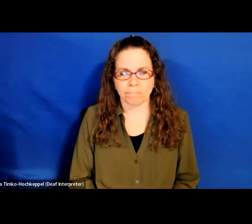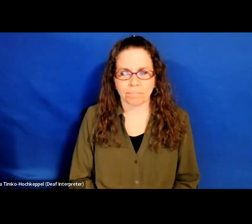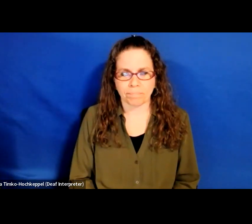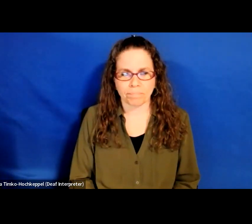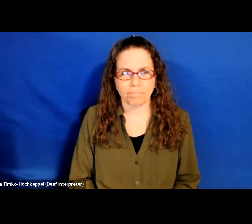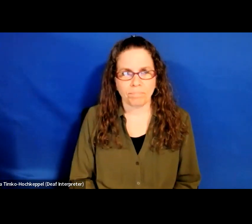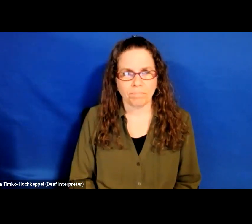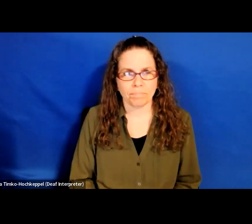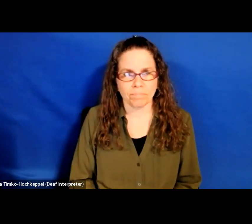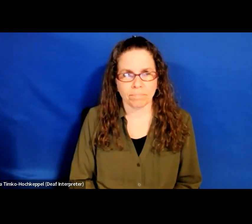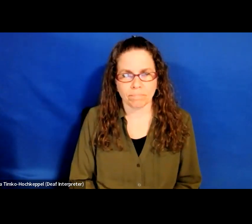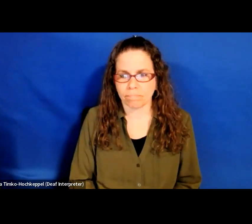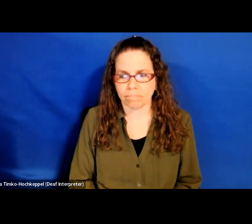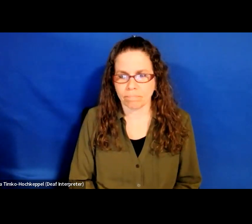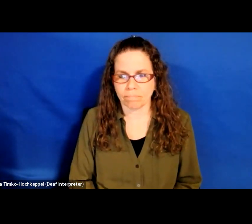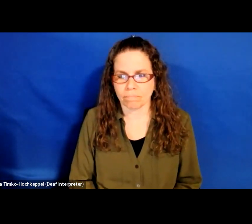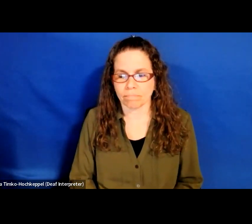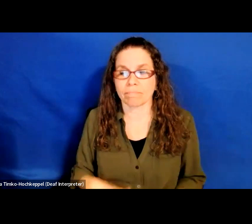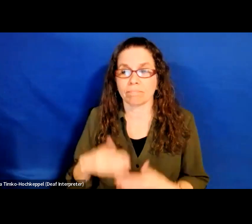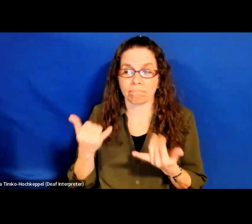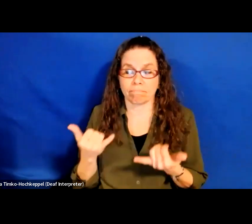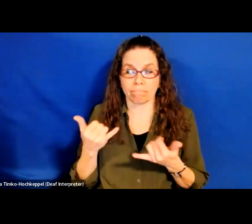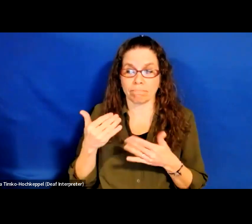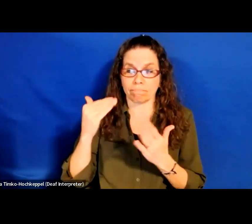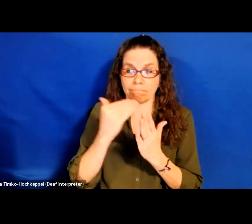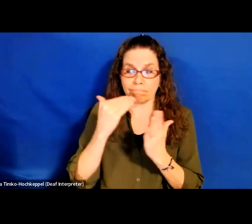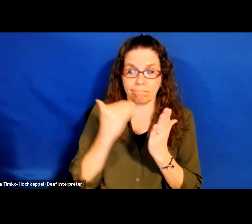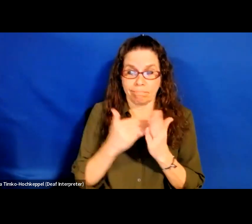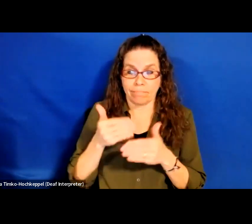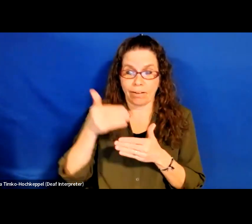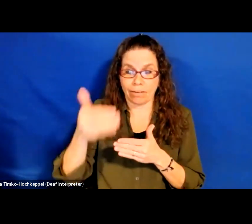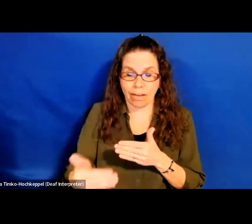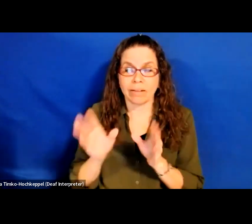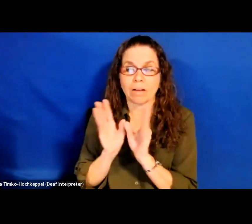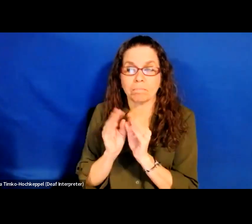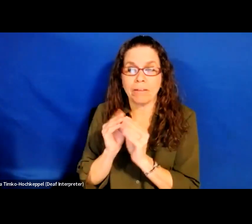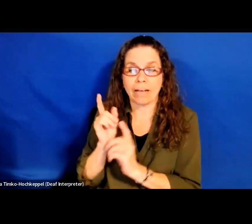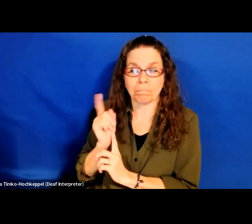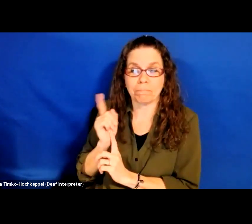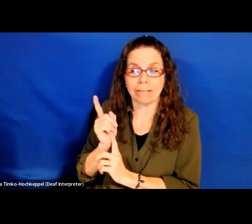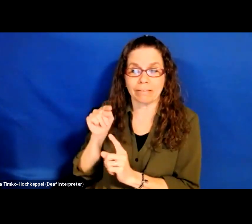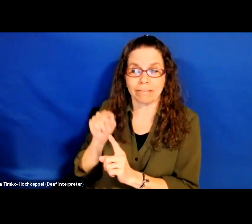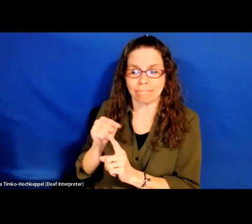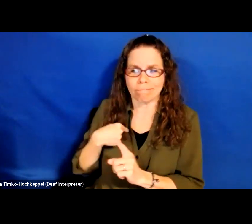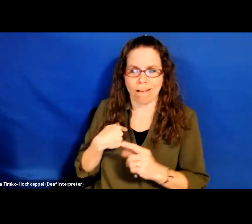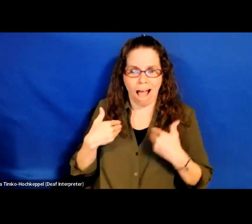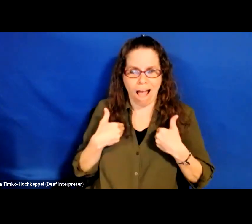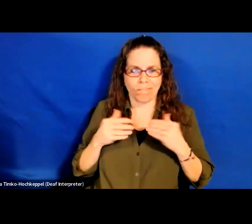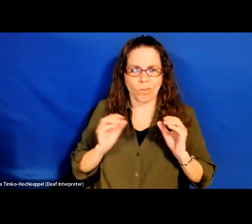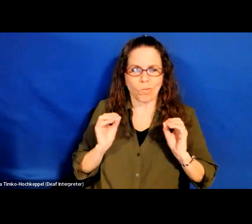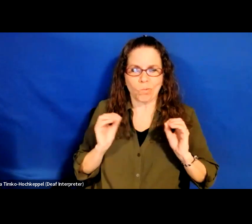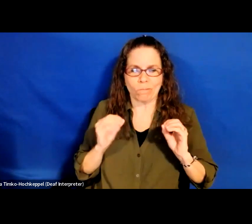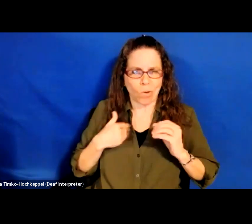is the meeting minutes from our last meeting, and I actually don't have a copy, so I'm wondering if Bethany,